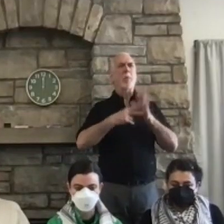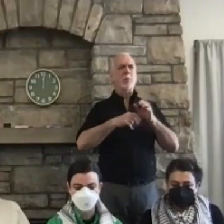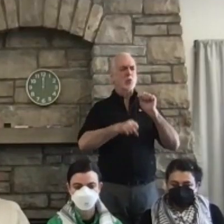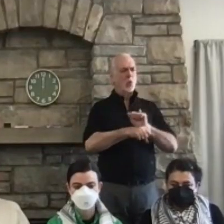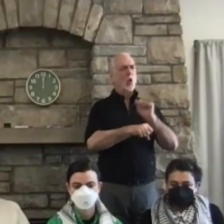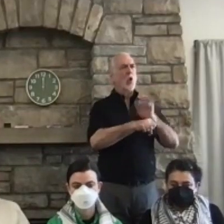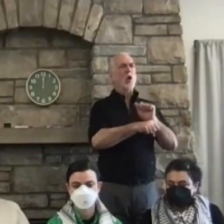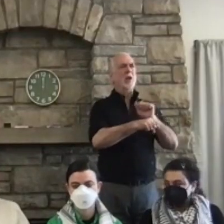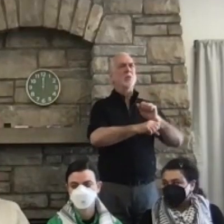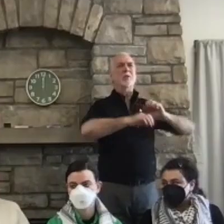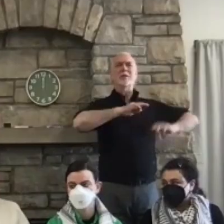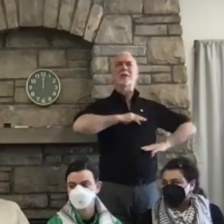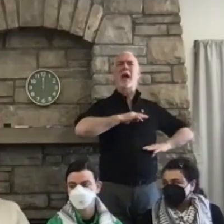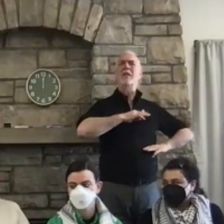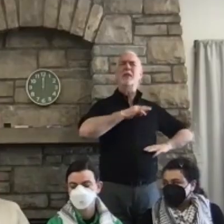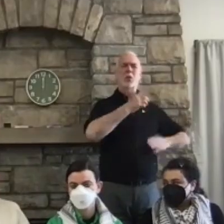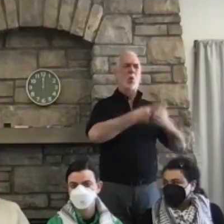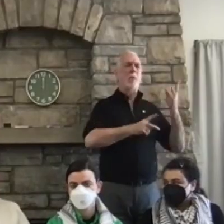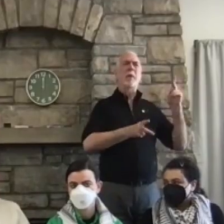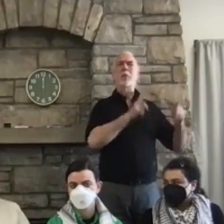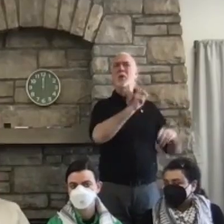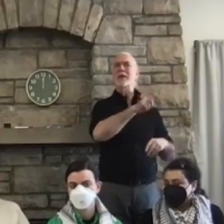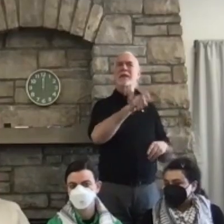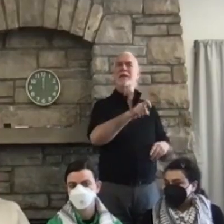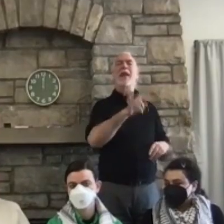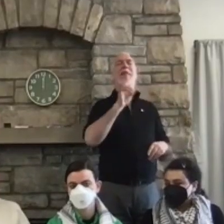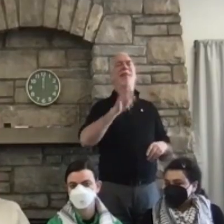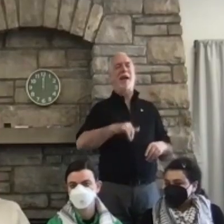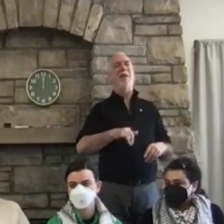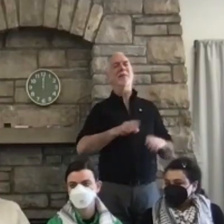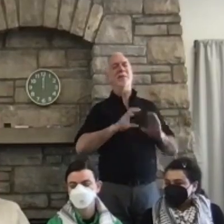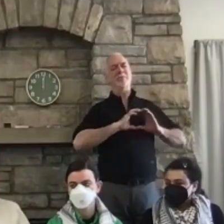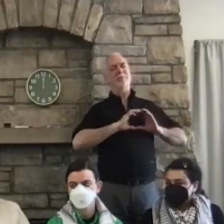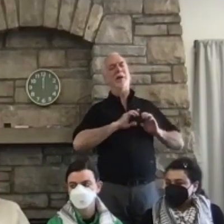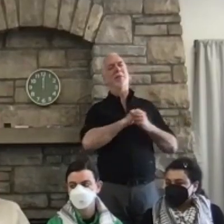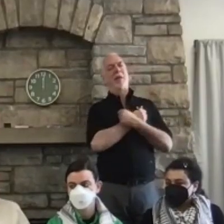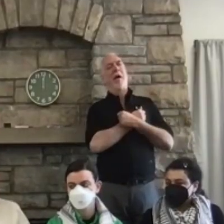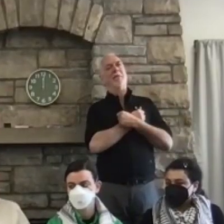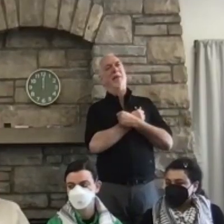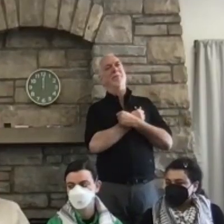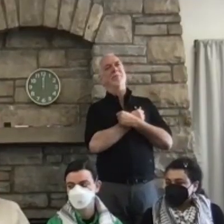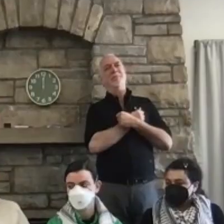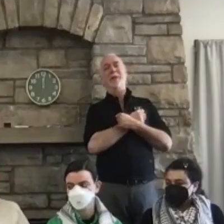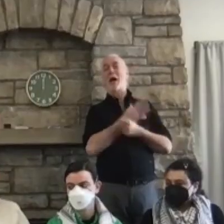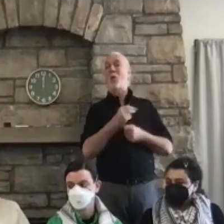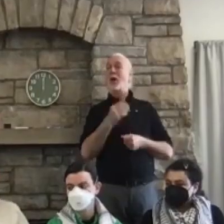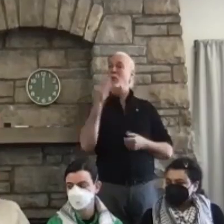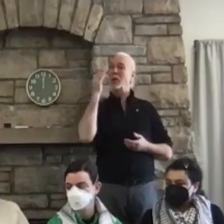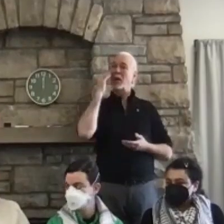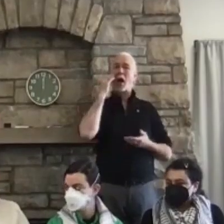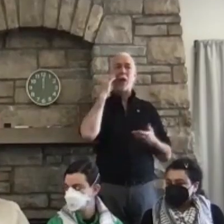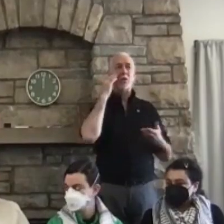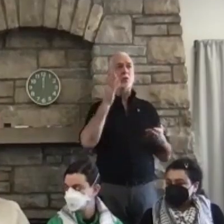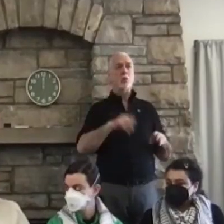needs is absolutely a form of love. I want to acknowledge that